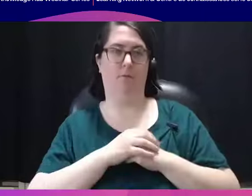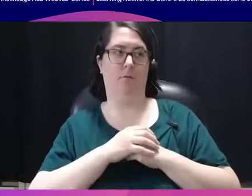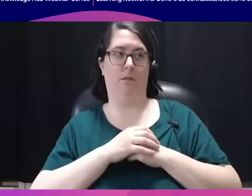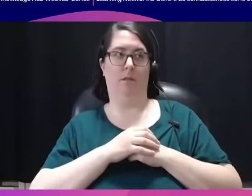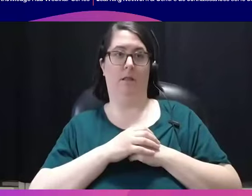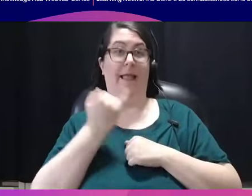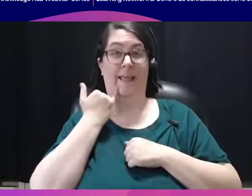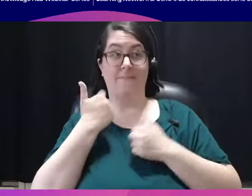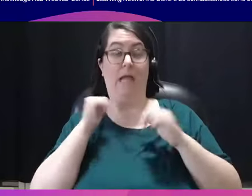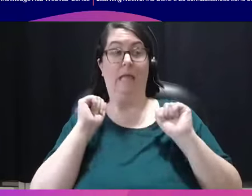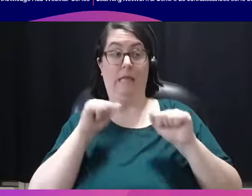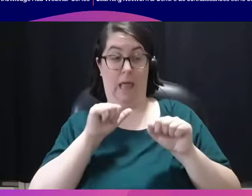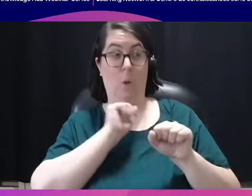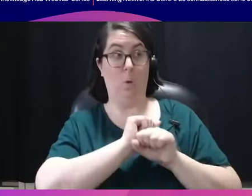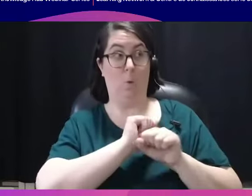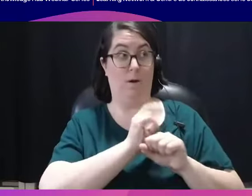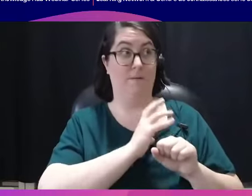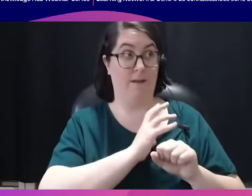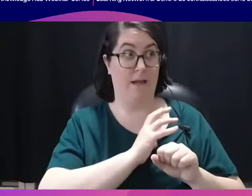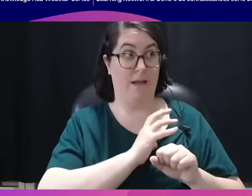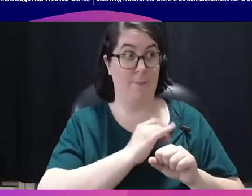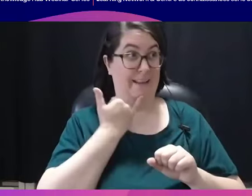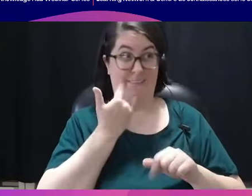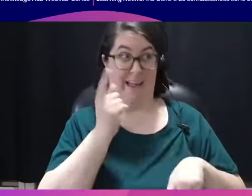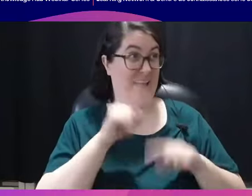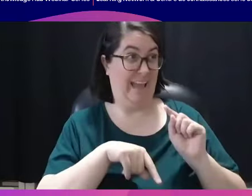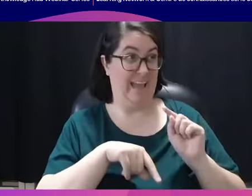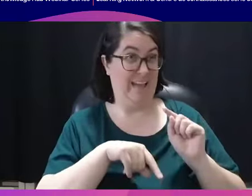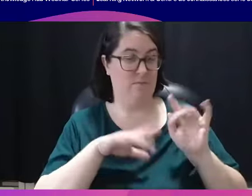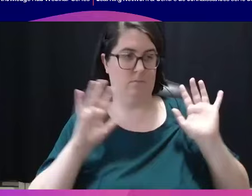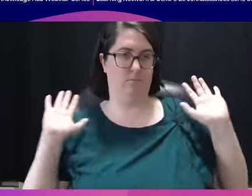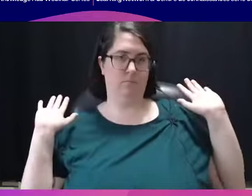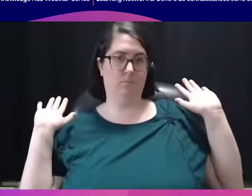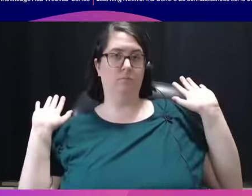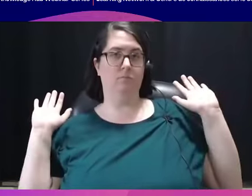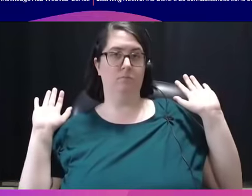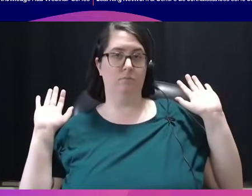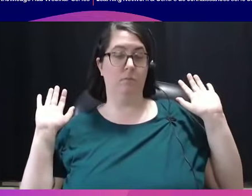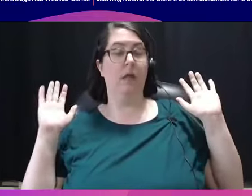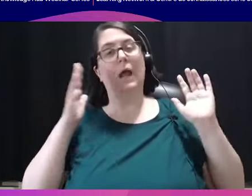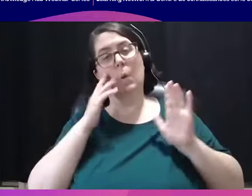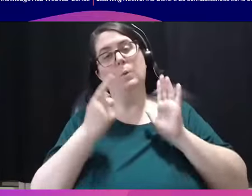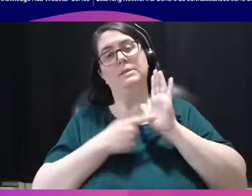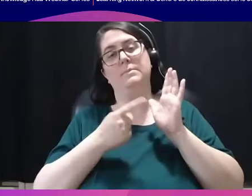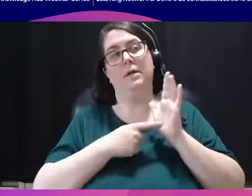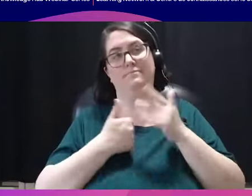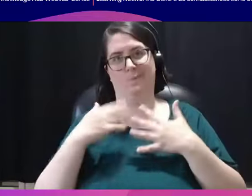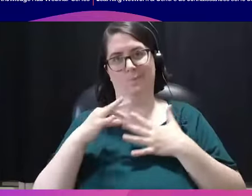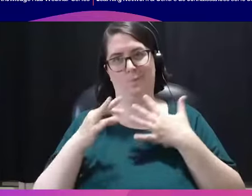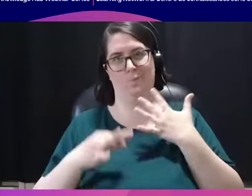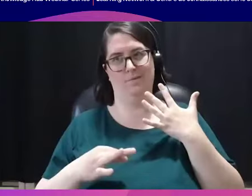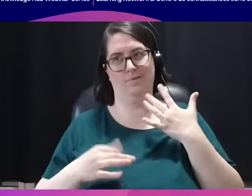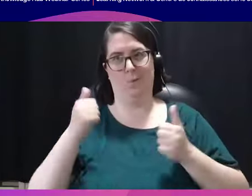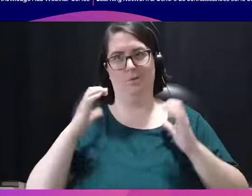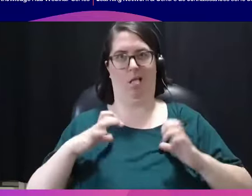you are able, but don't do this work if you can't. And I know that sometimes we don't have much choice over the